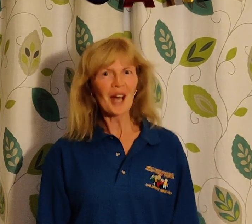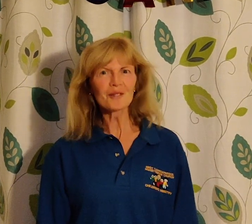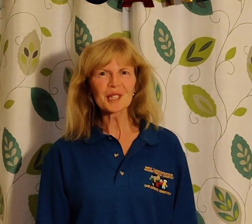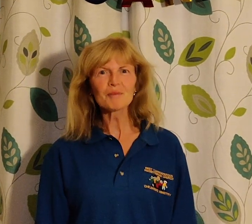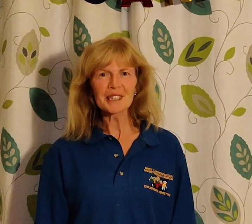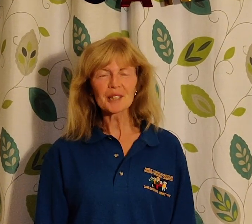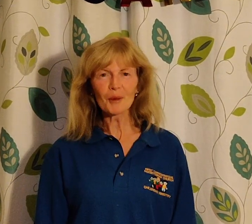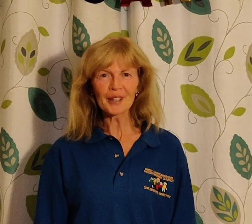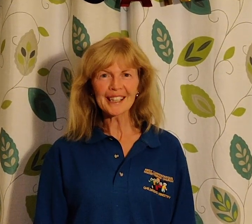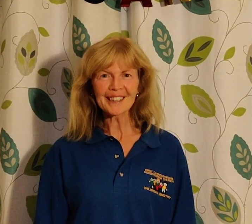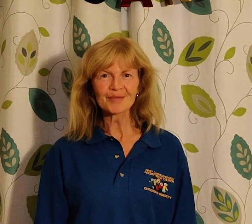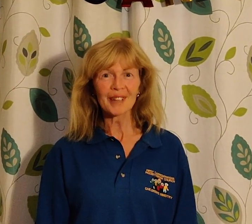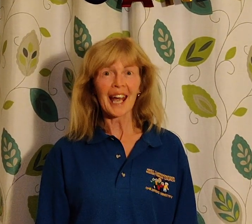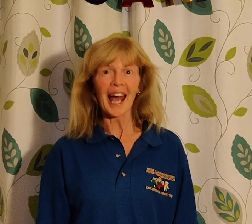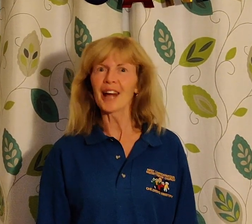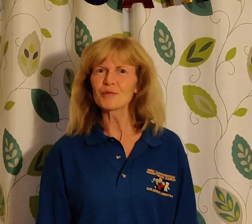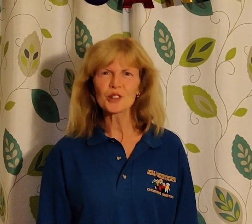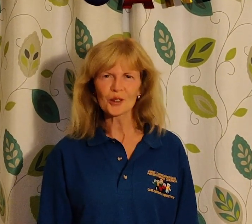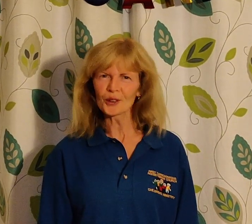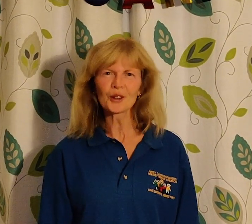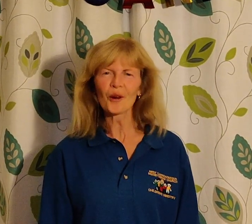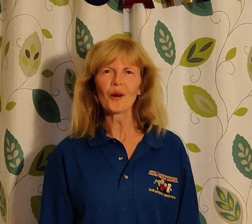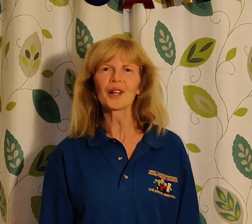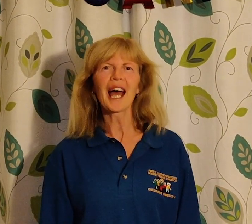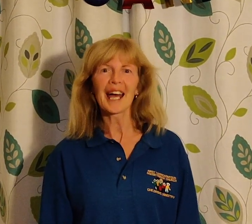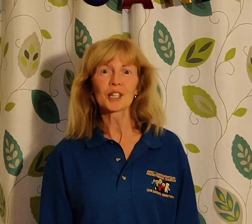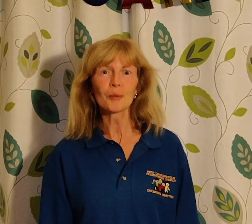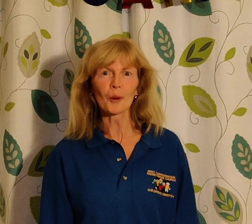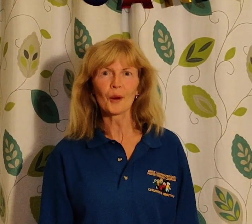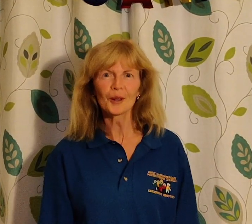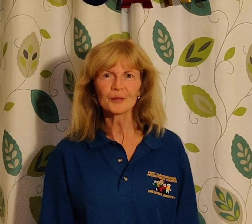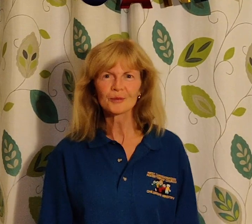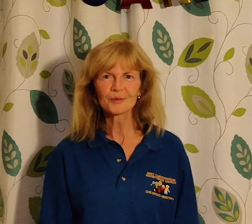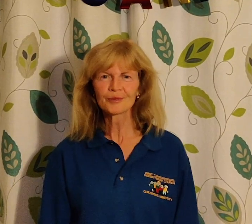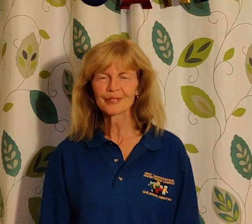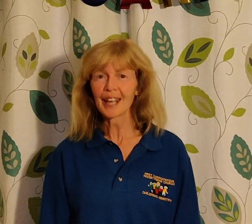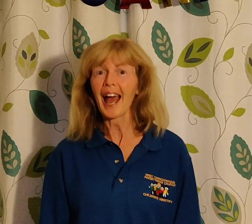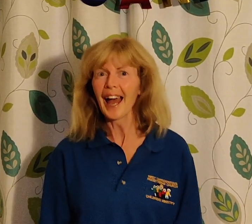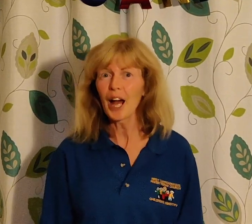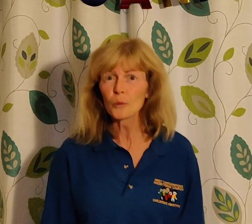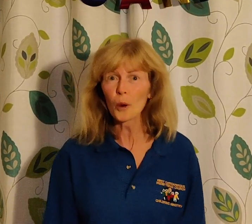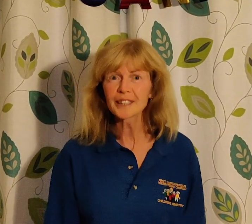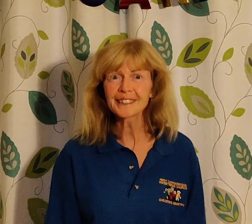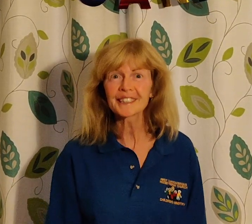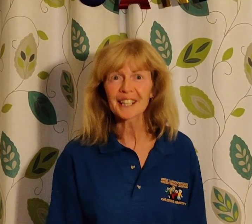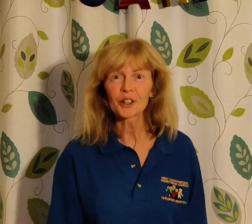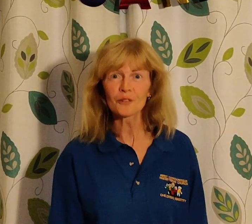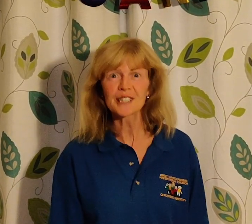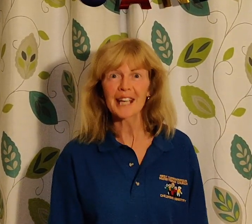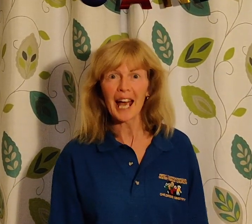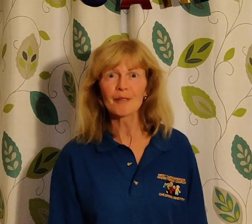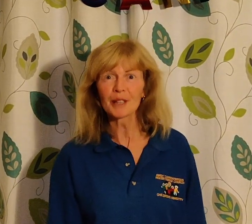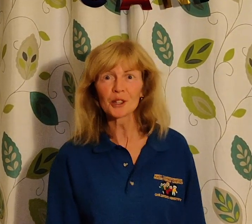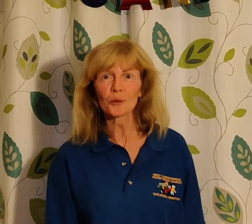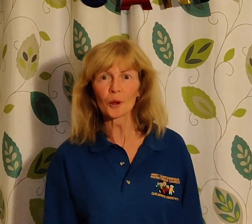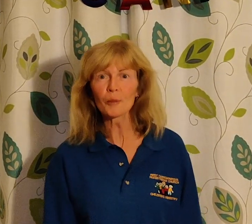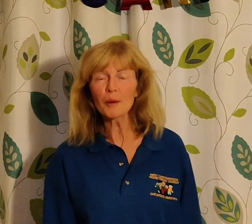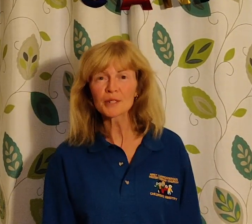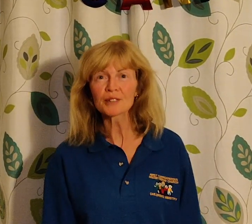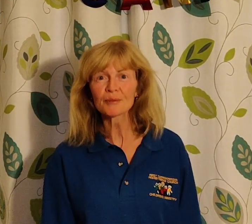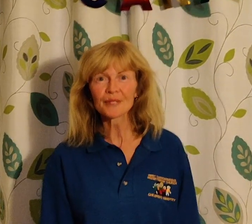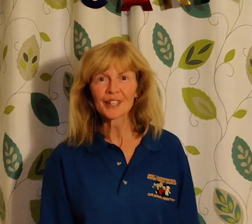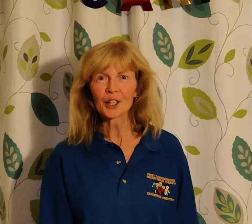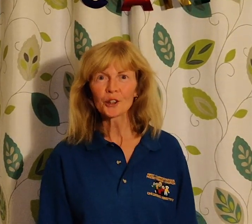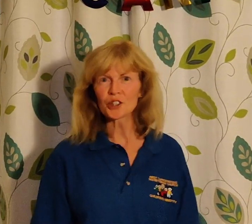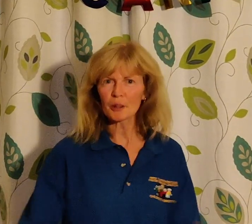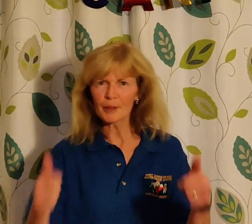Well, that was a busy morning. I'm sure you all had a ball. And what did you think of Sam in the